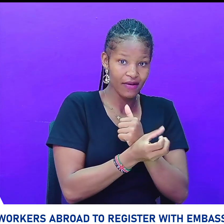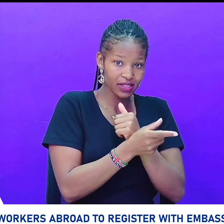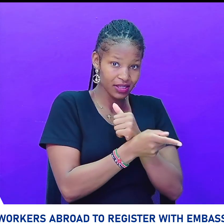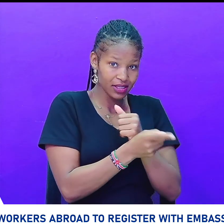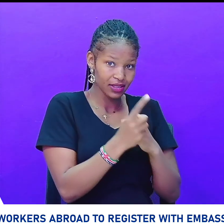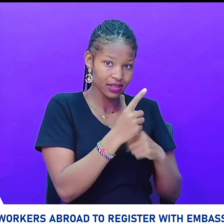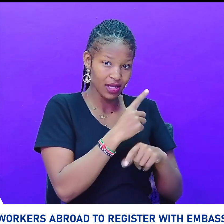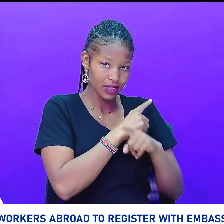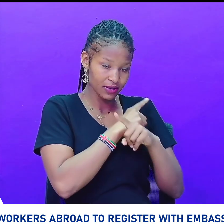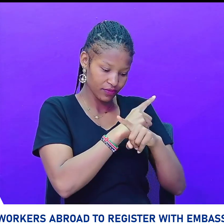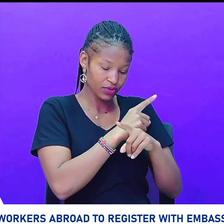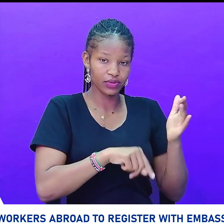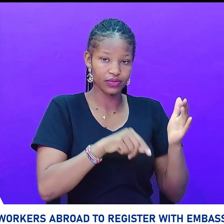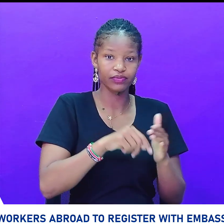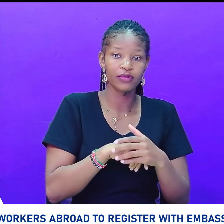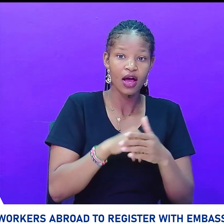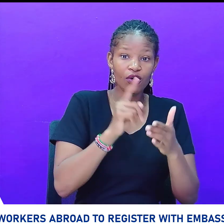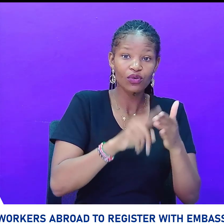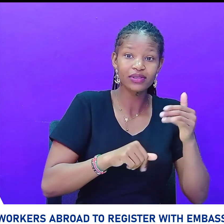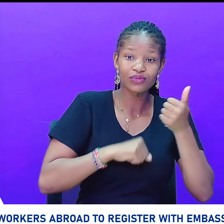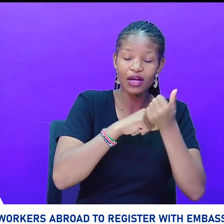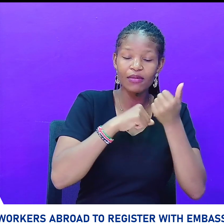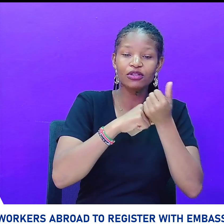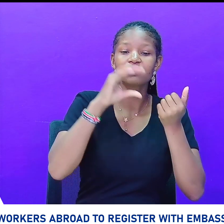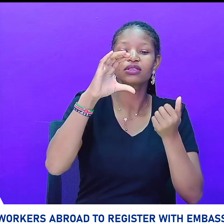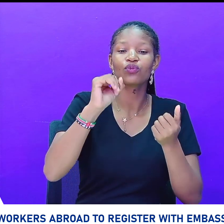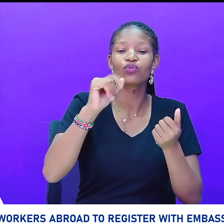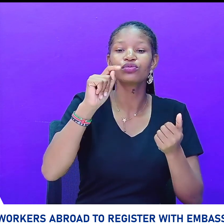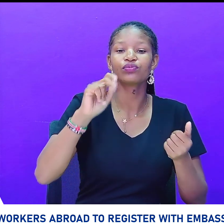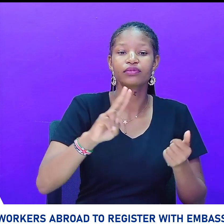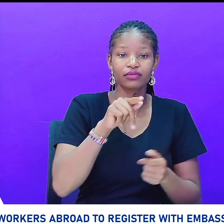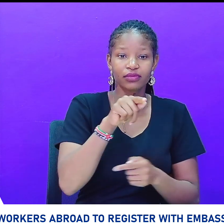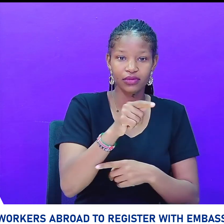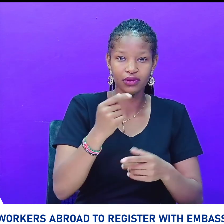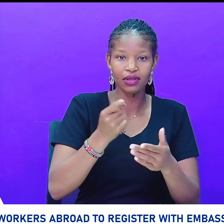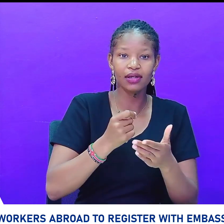protect themselves from exploitation, detention, and lack of government support.